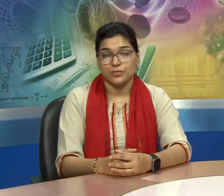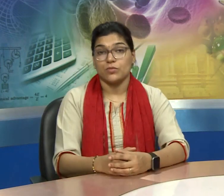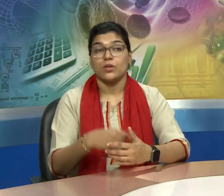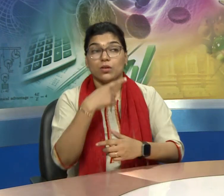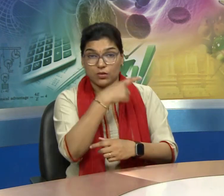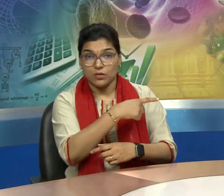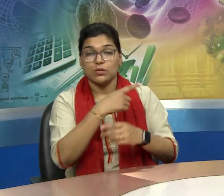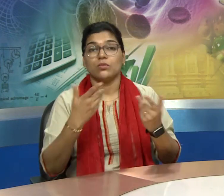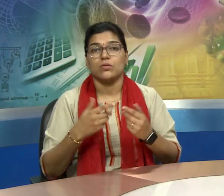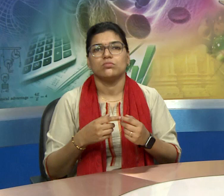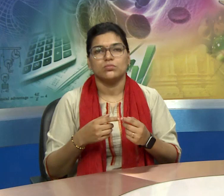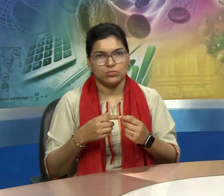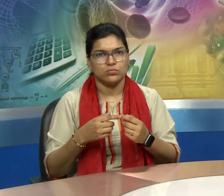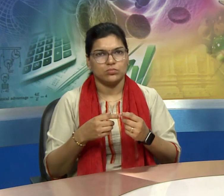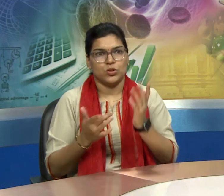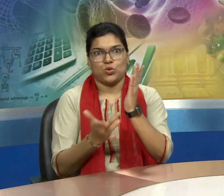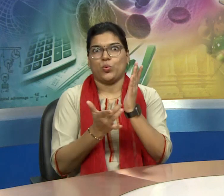This word is source.